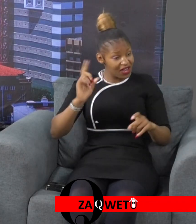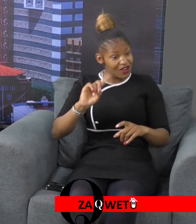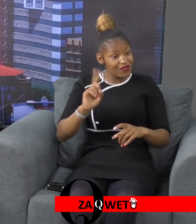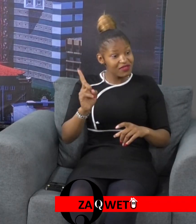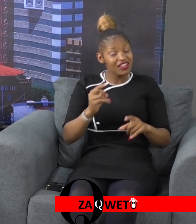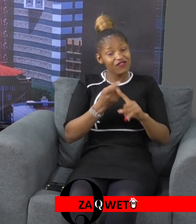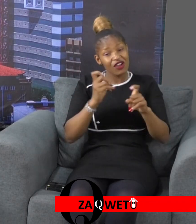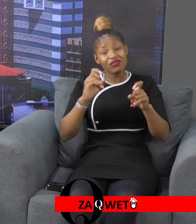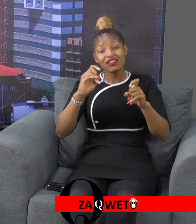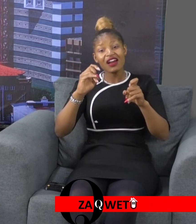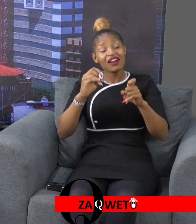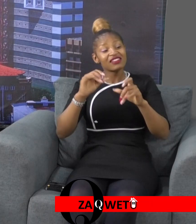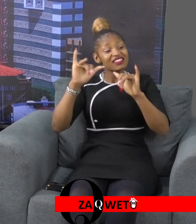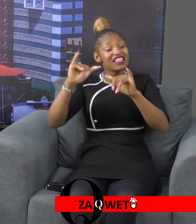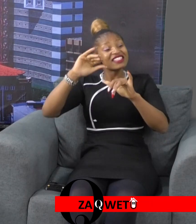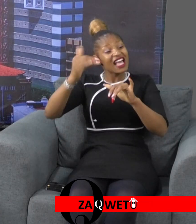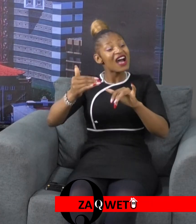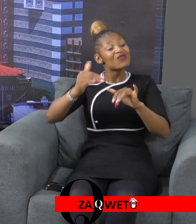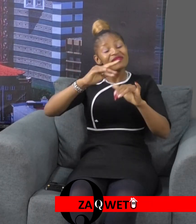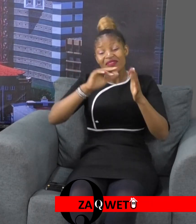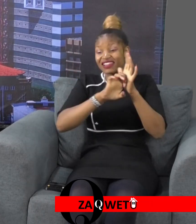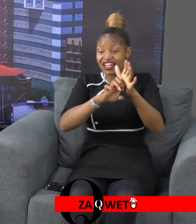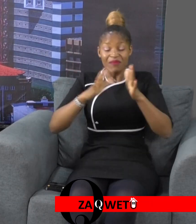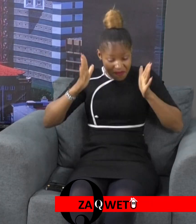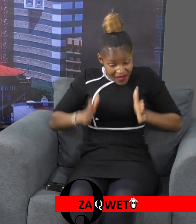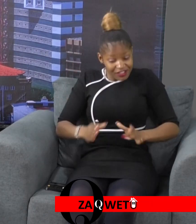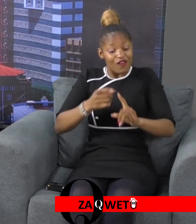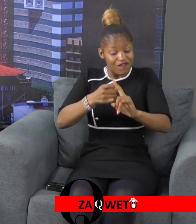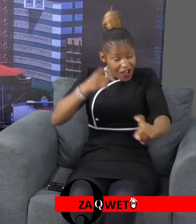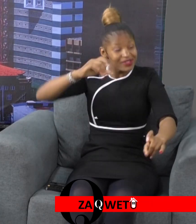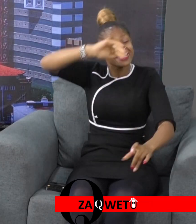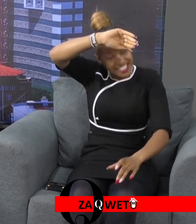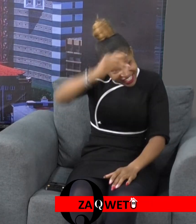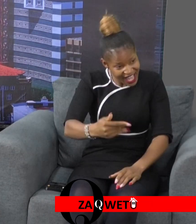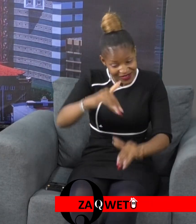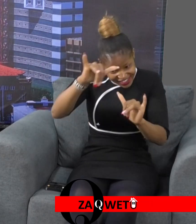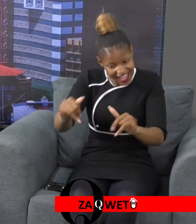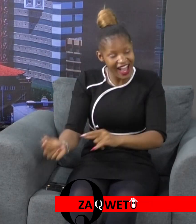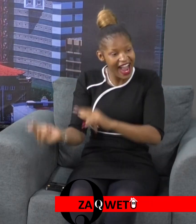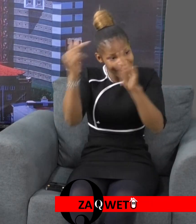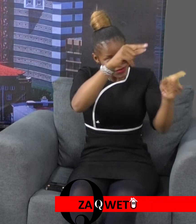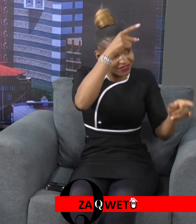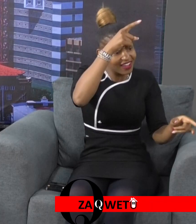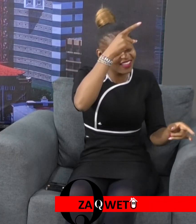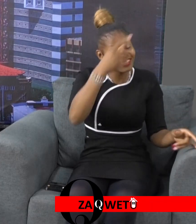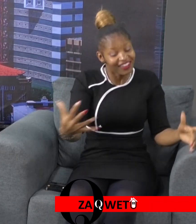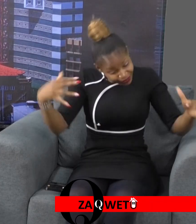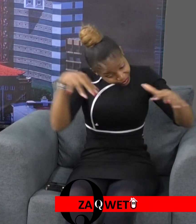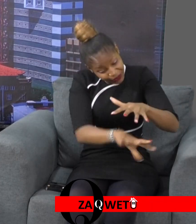For example, people from Nairobi, they stay in town and send people to the farm and they pay them.